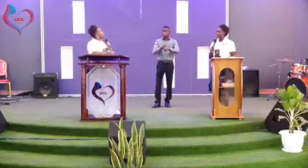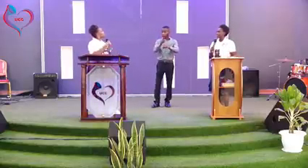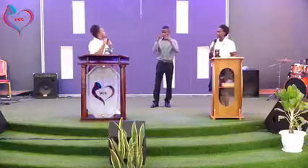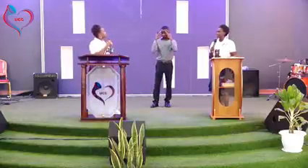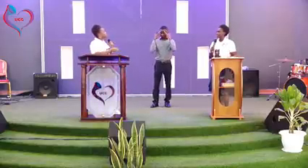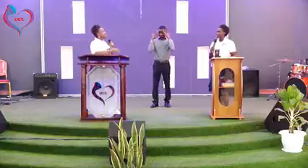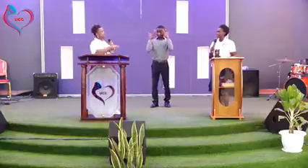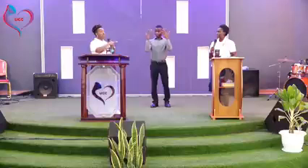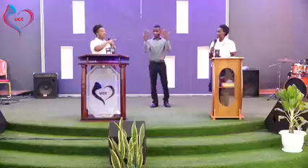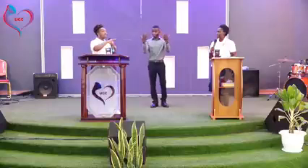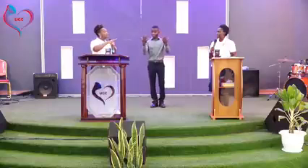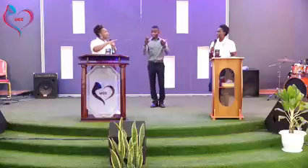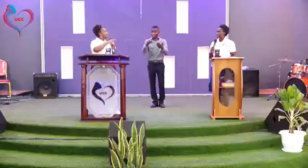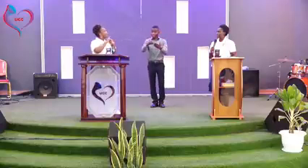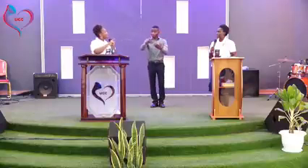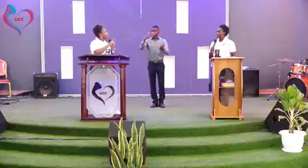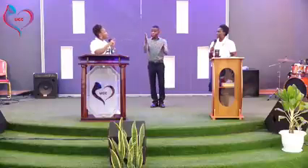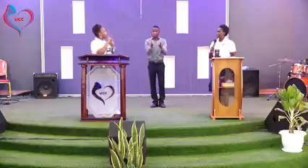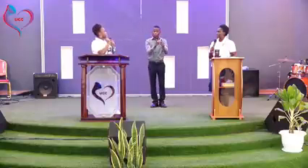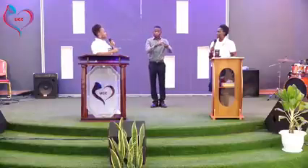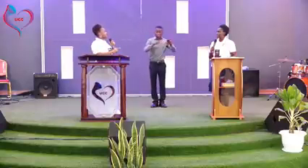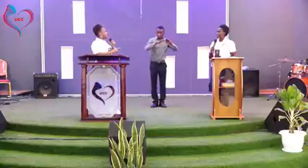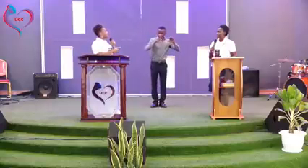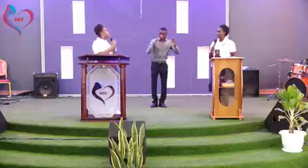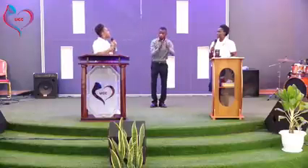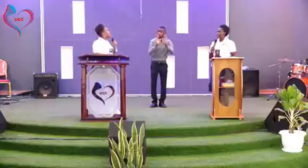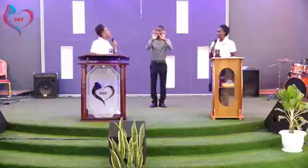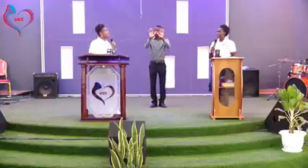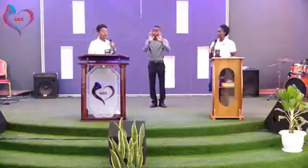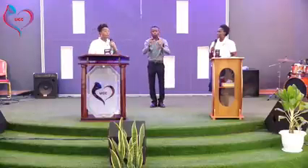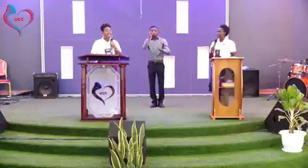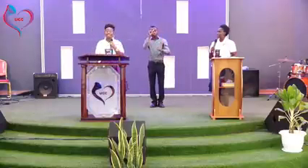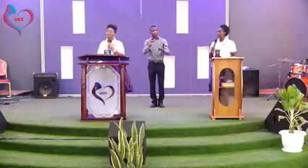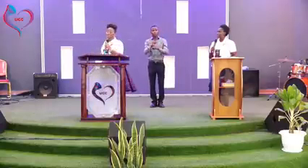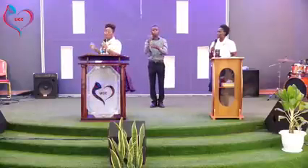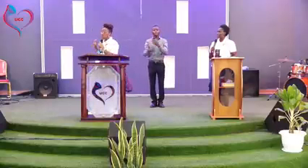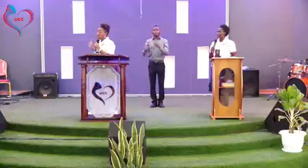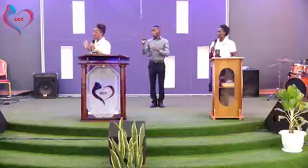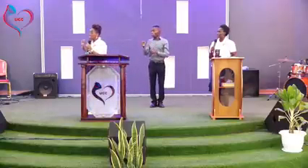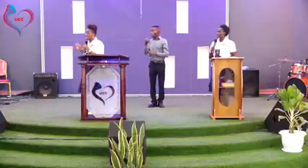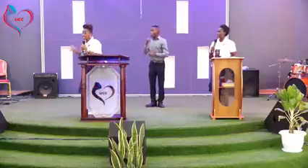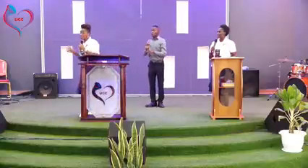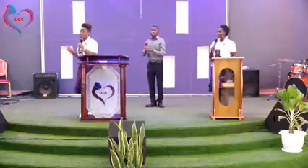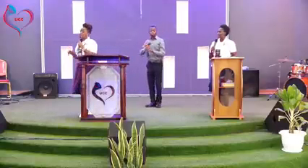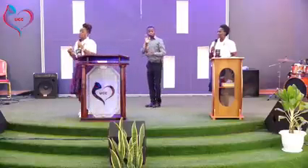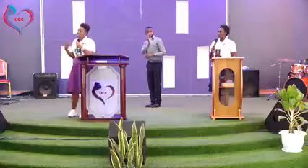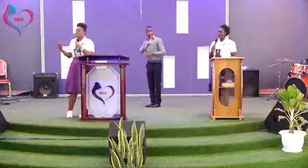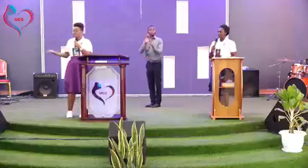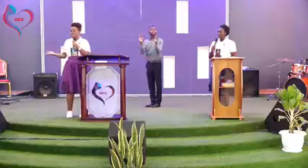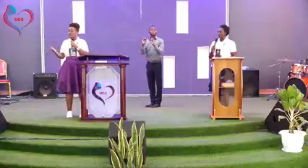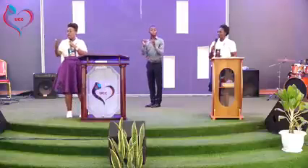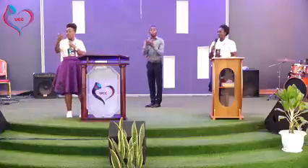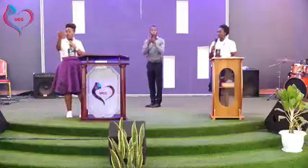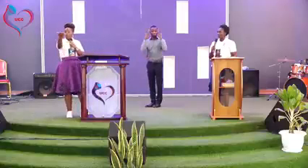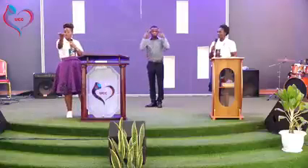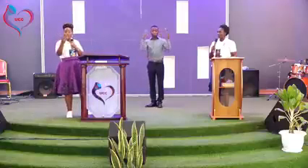know the value, the level, the worth of a person, you may even bypass them without waving at them. Ate